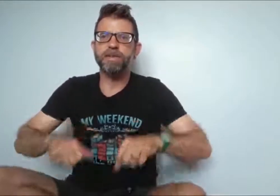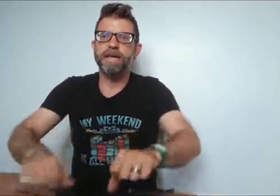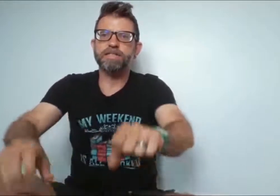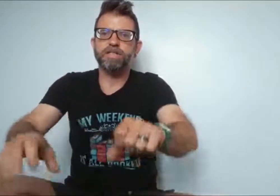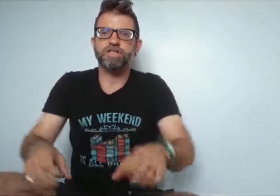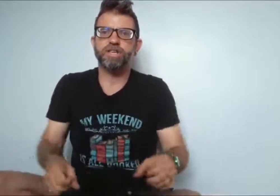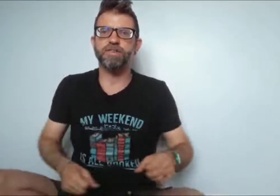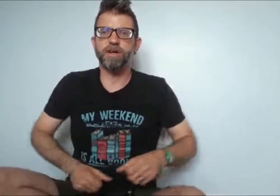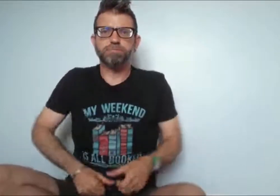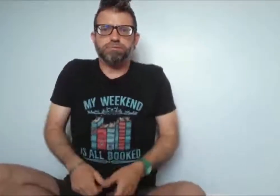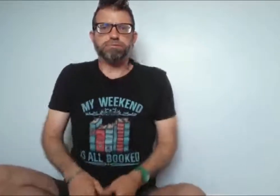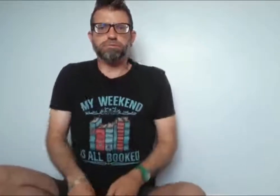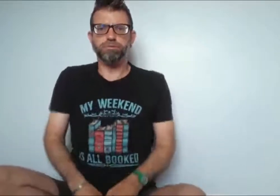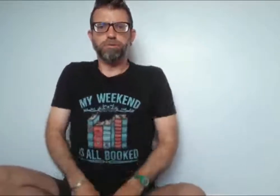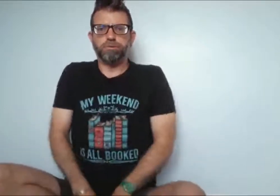to shiver.